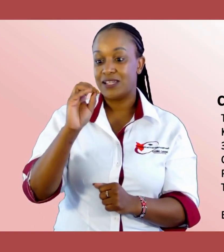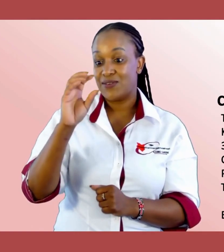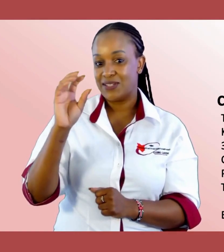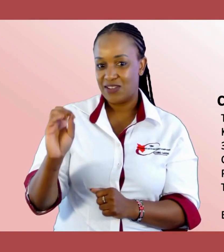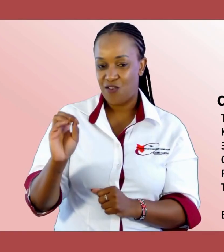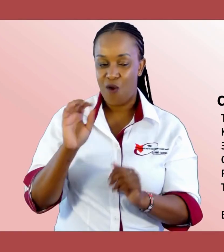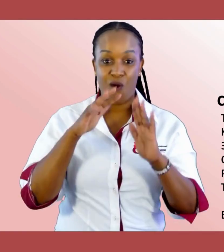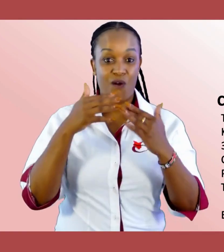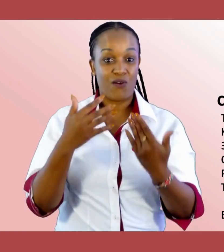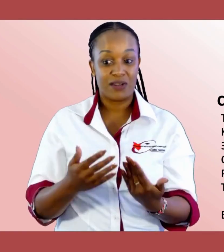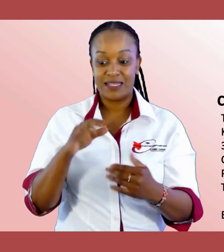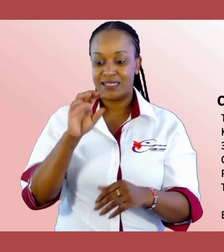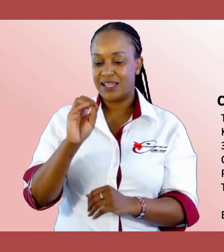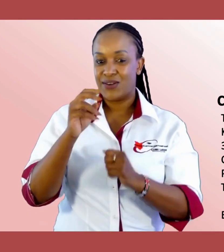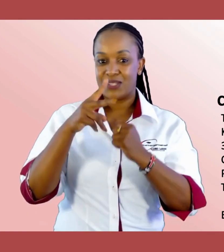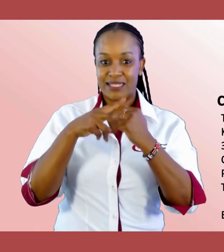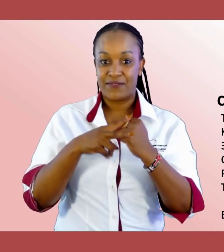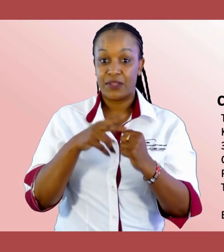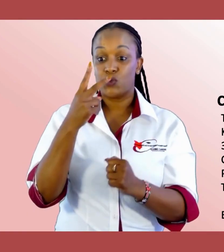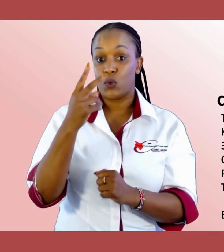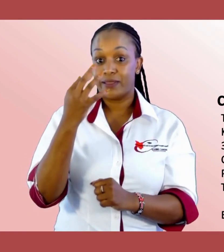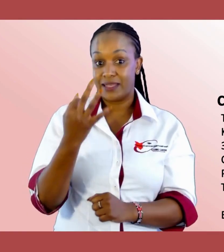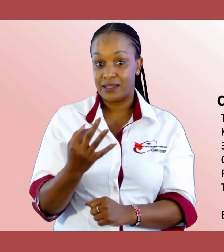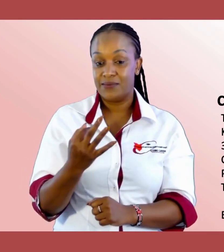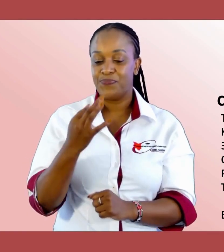020-513-7400 or